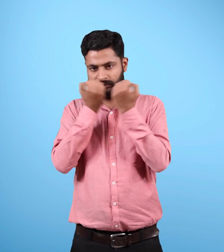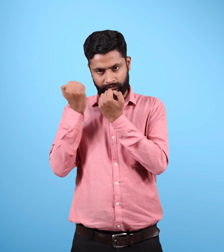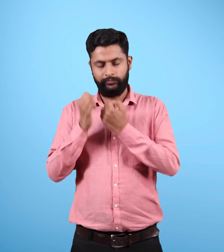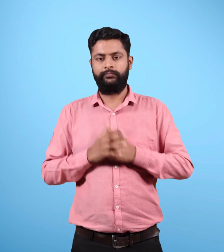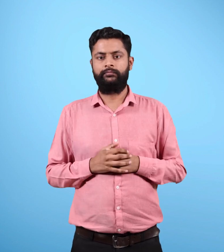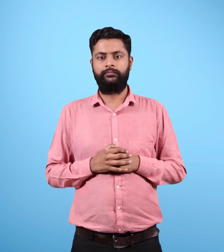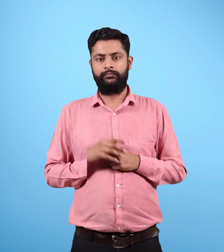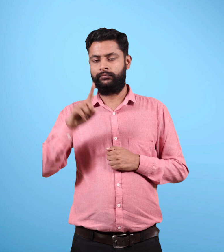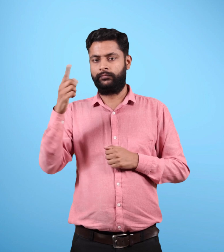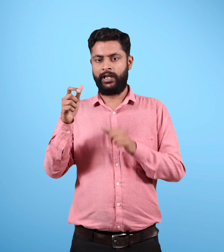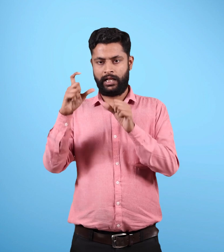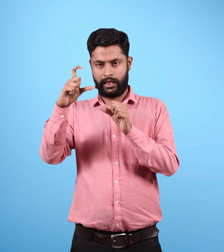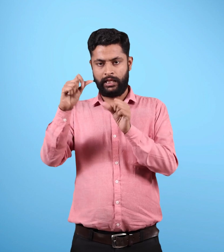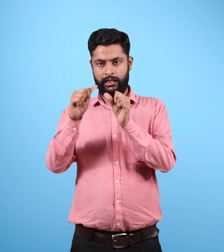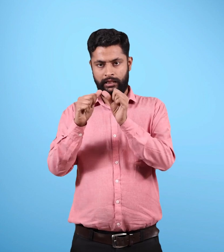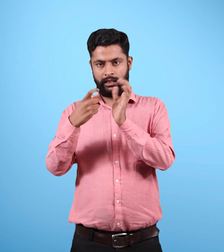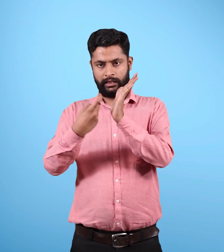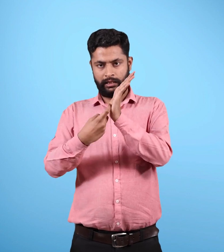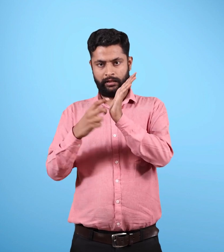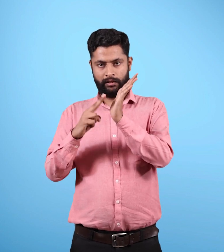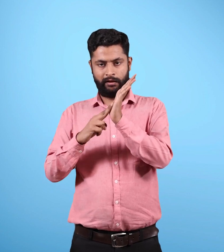sugarcane, carnivore.